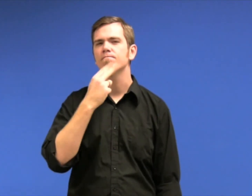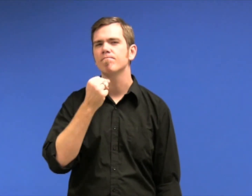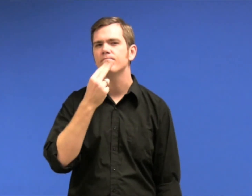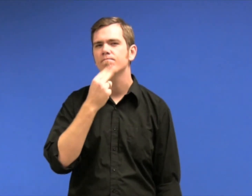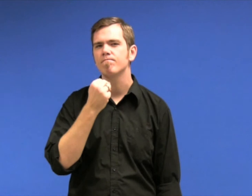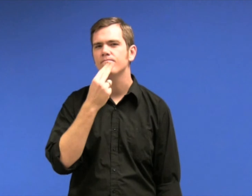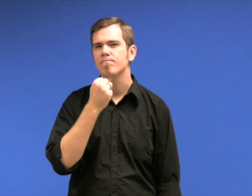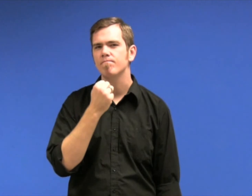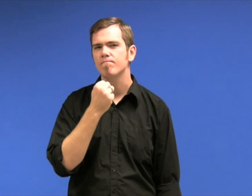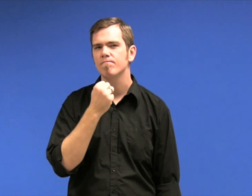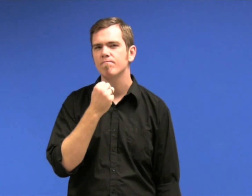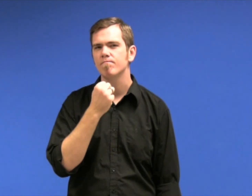is cute.